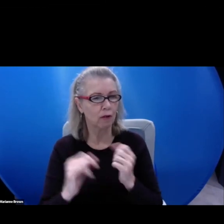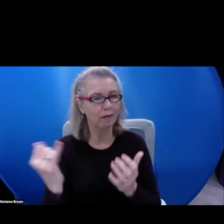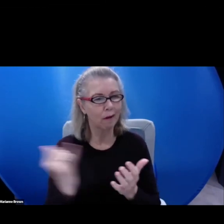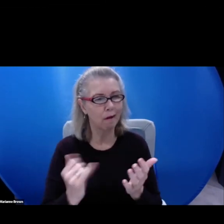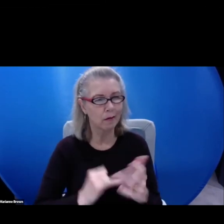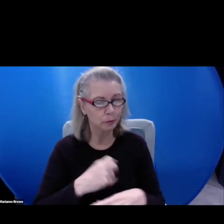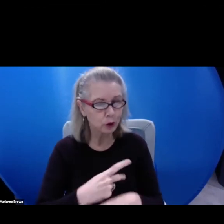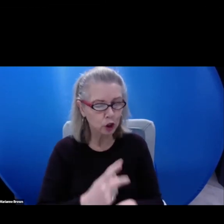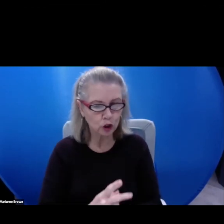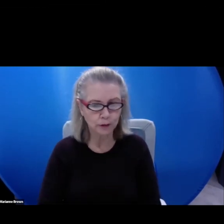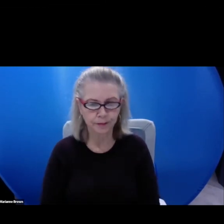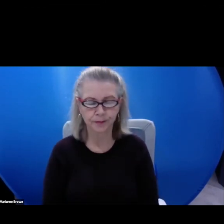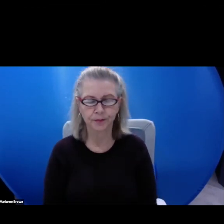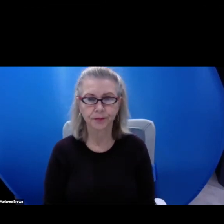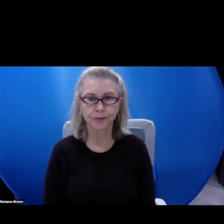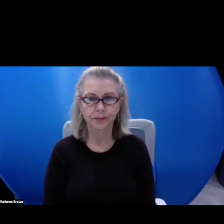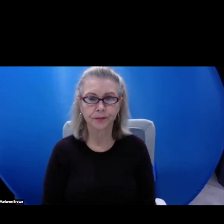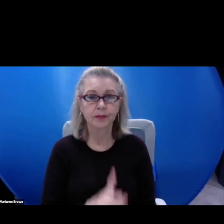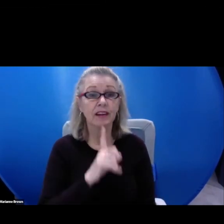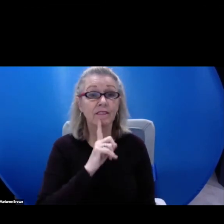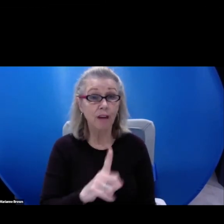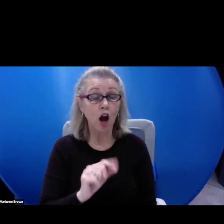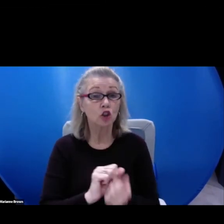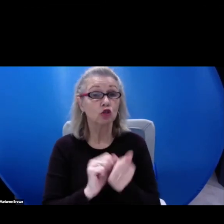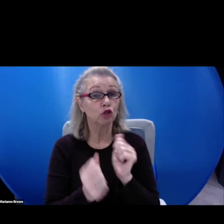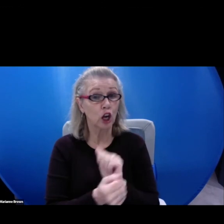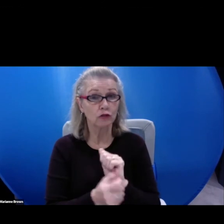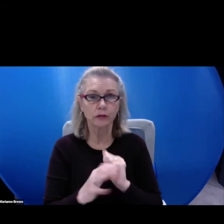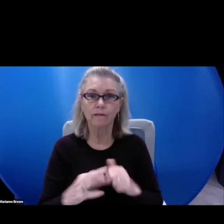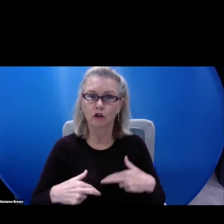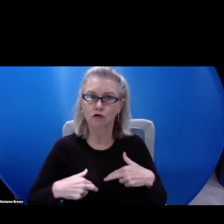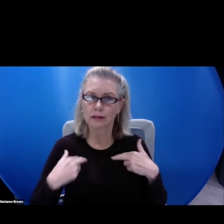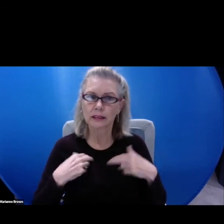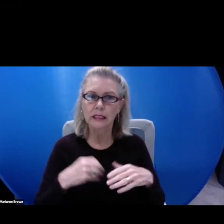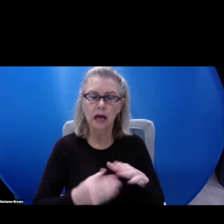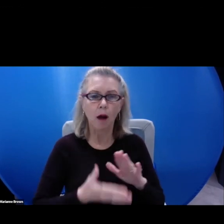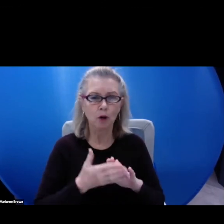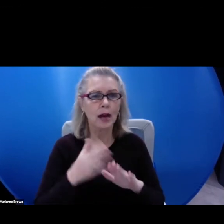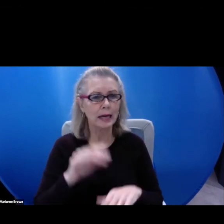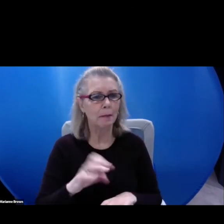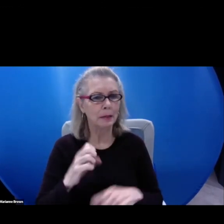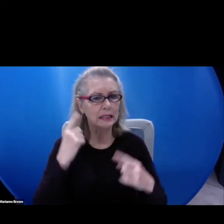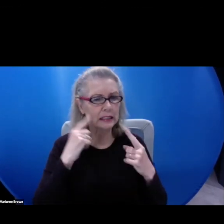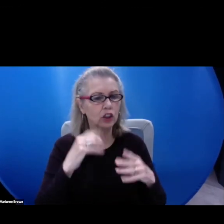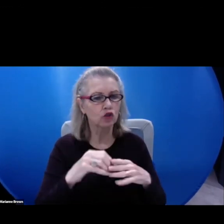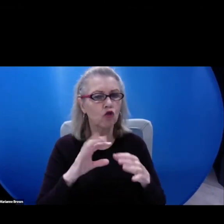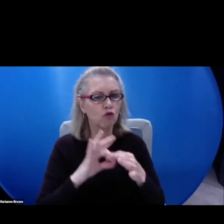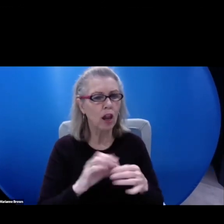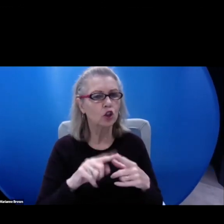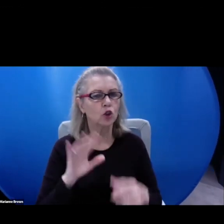In fact, changes in residency operations can be considered in relation to their